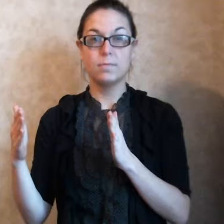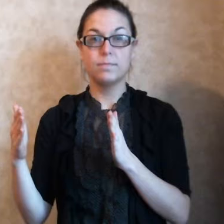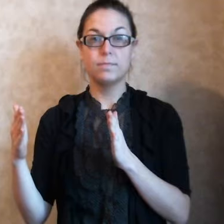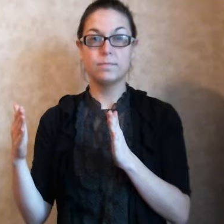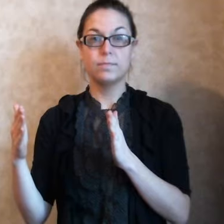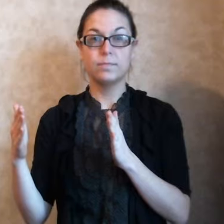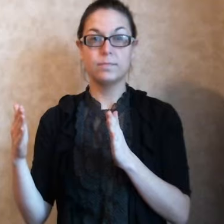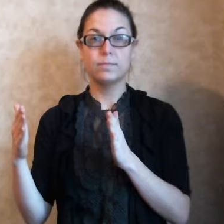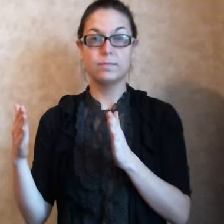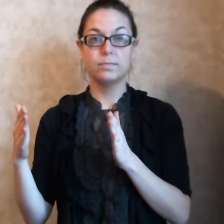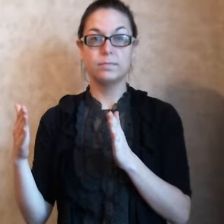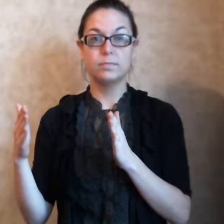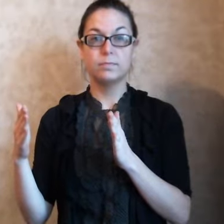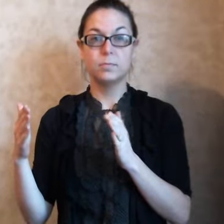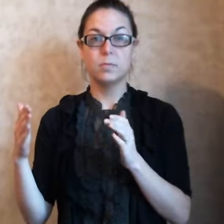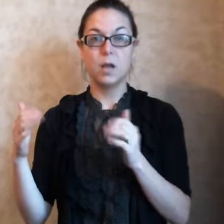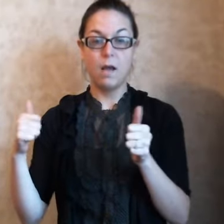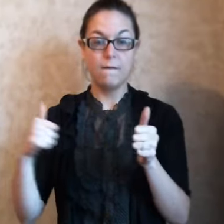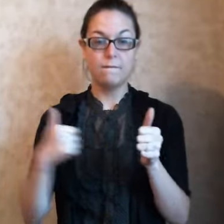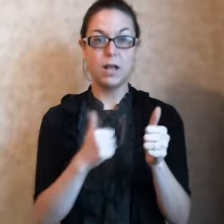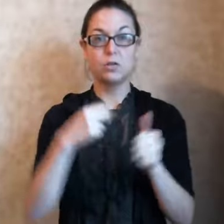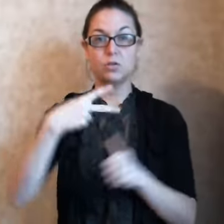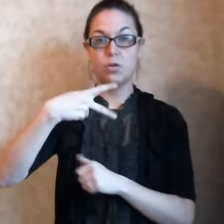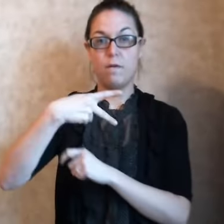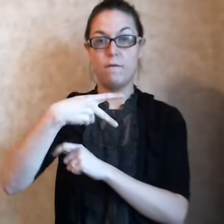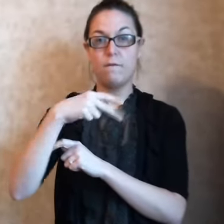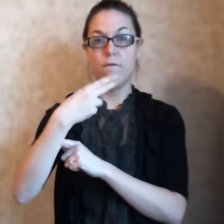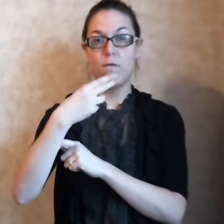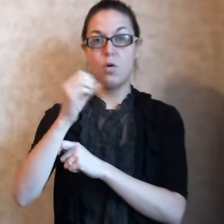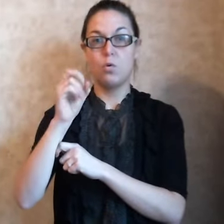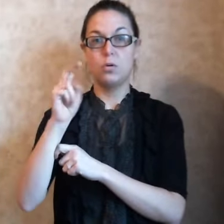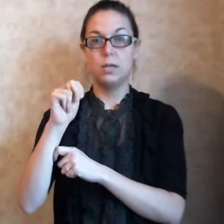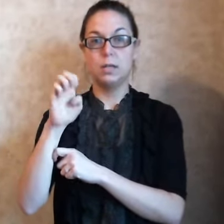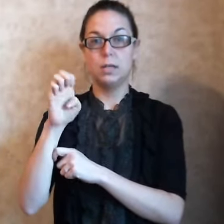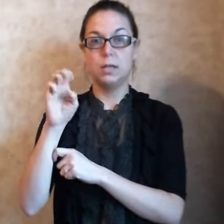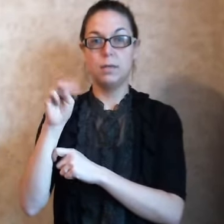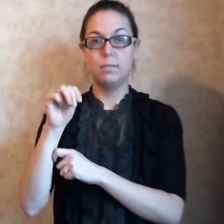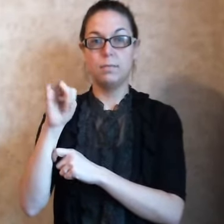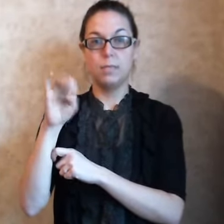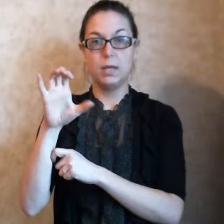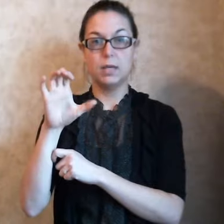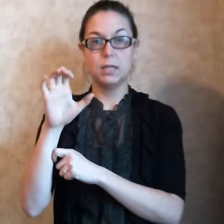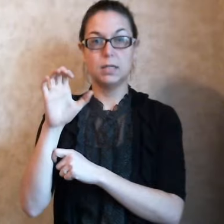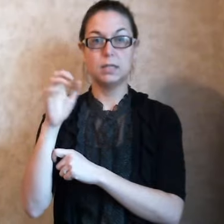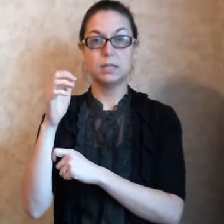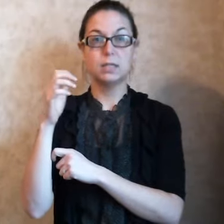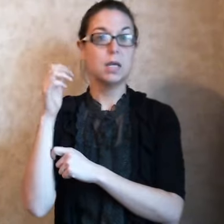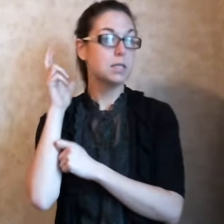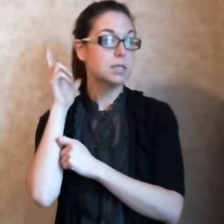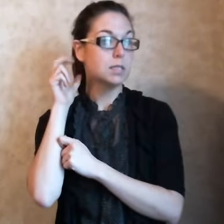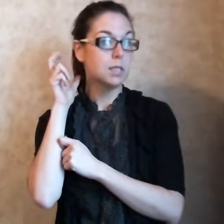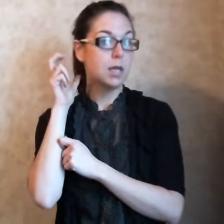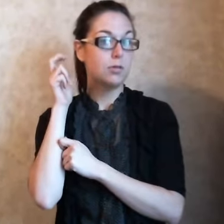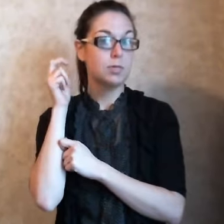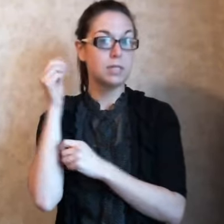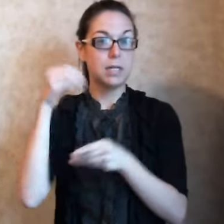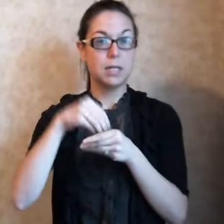the phonemic sounds of spoken language. So you use the hand shapes